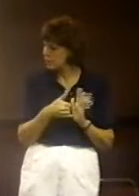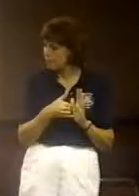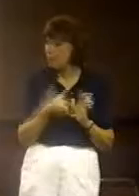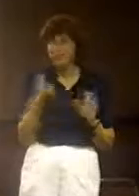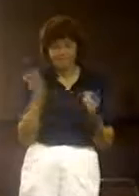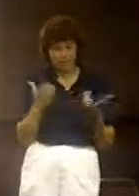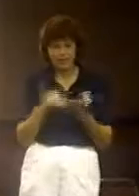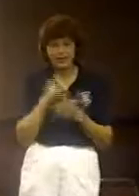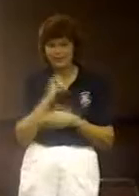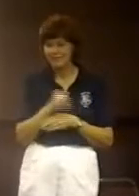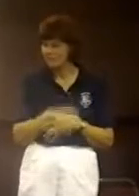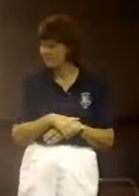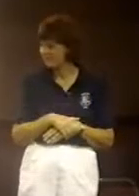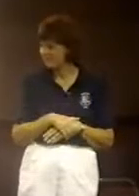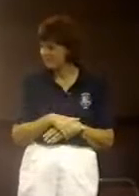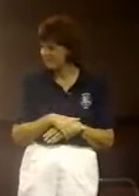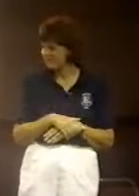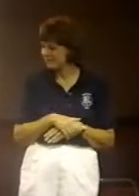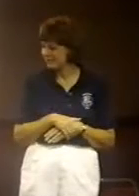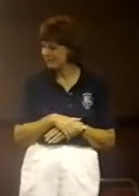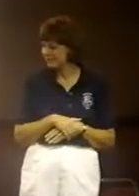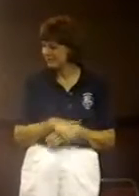oh, here it is.